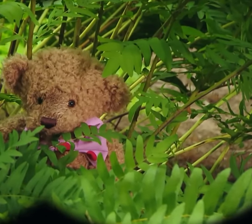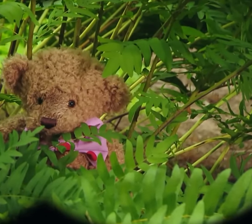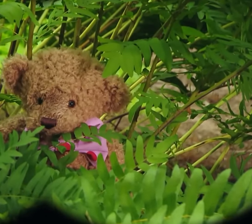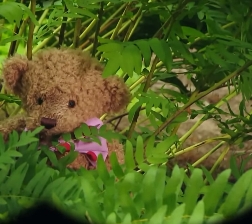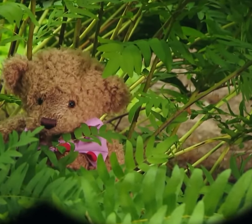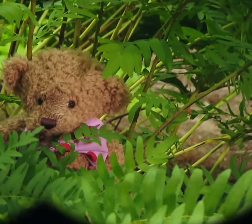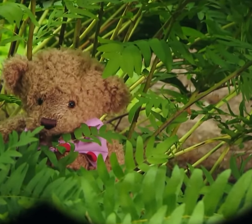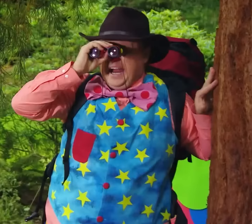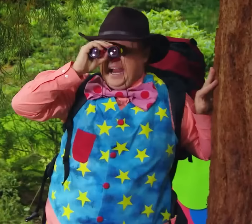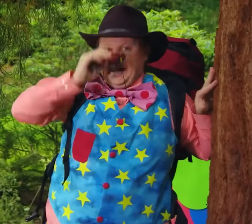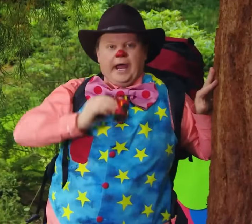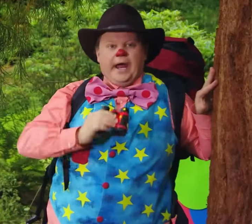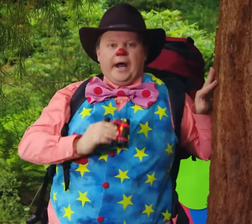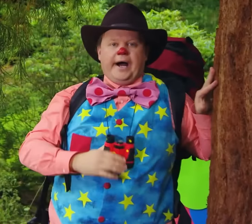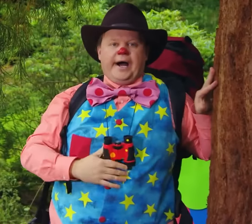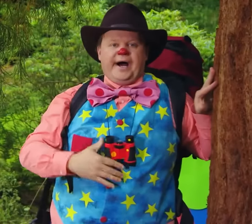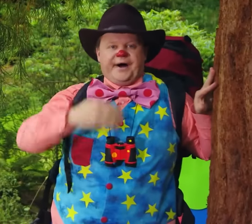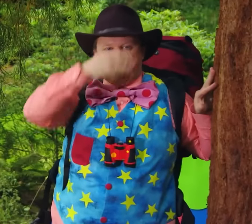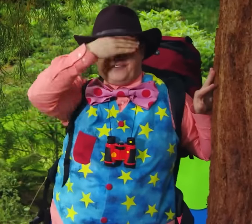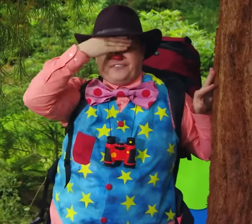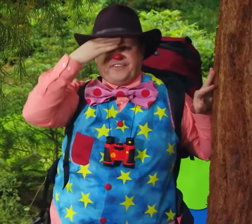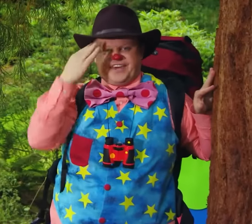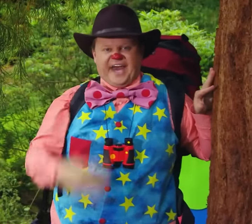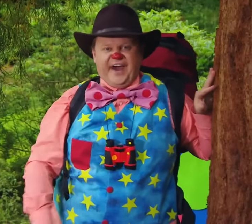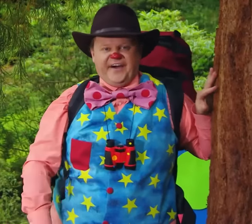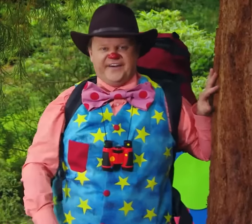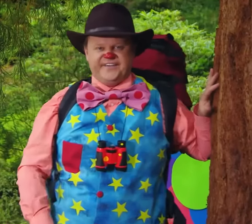just Tumble Ted. Oh, you!